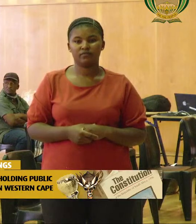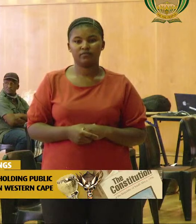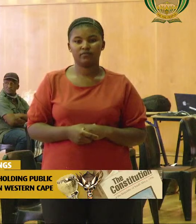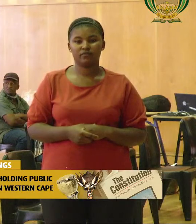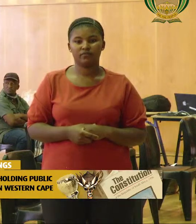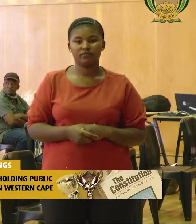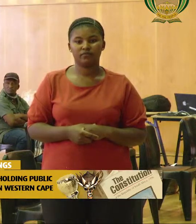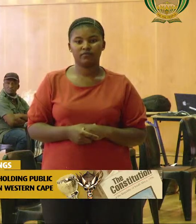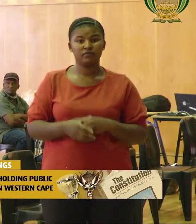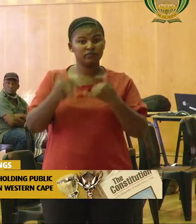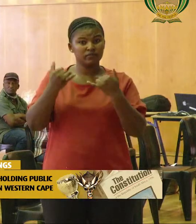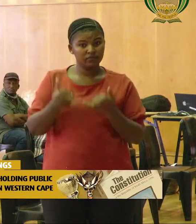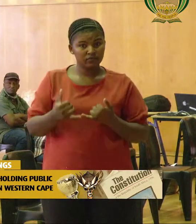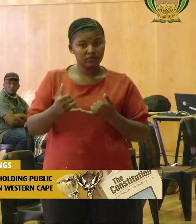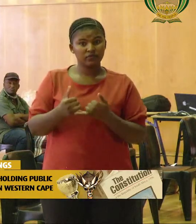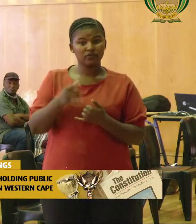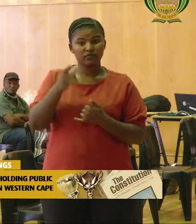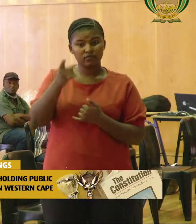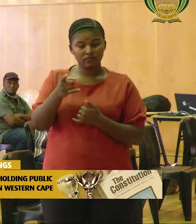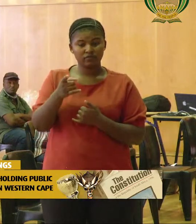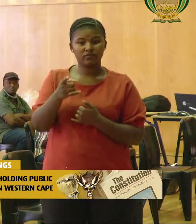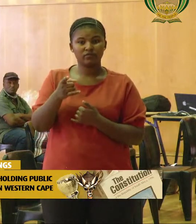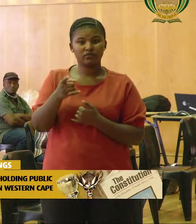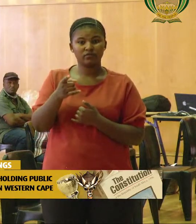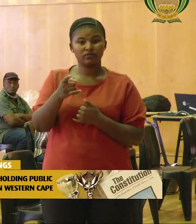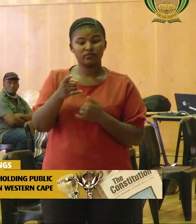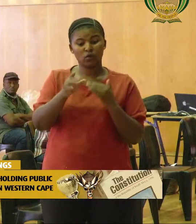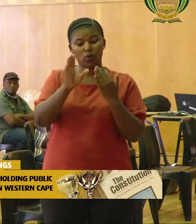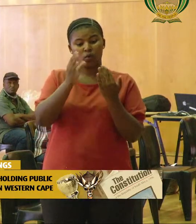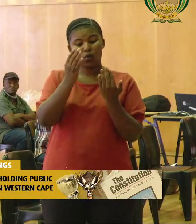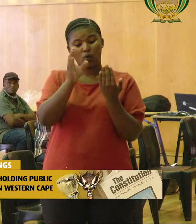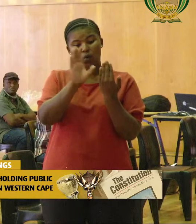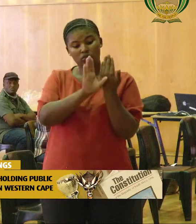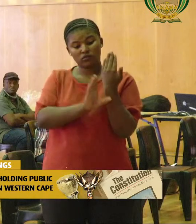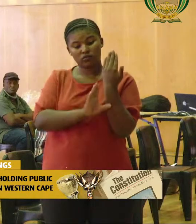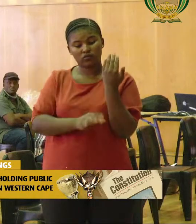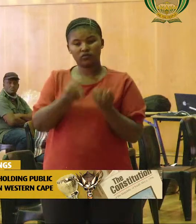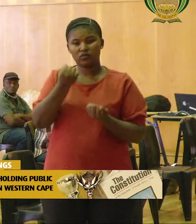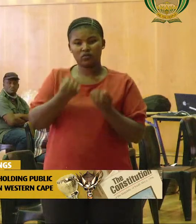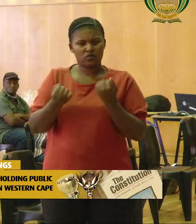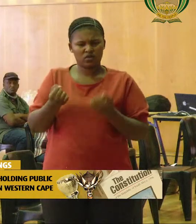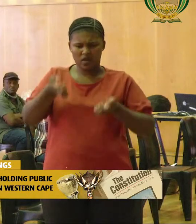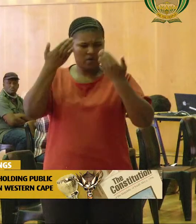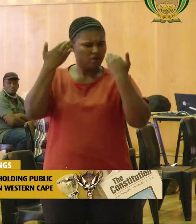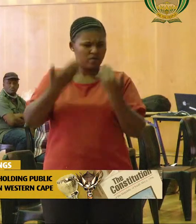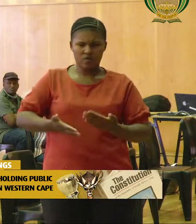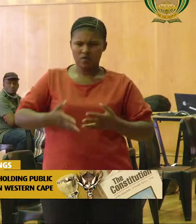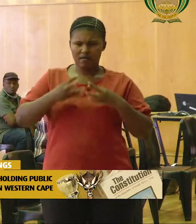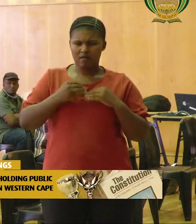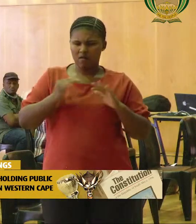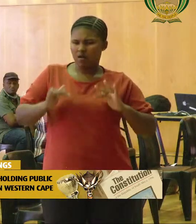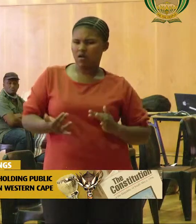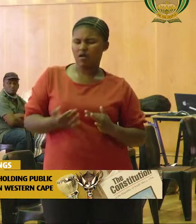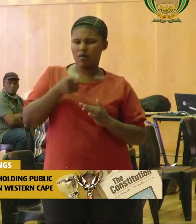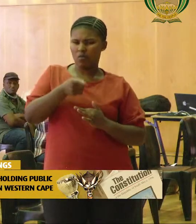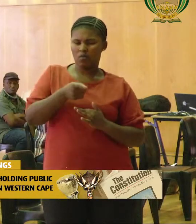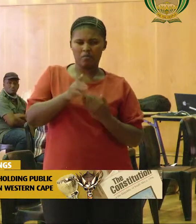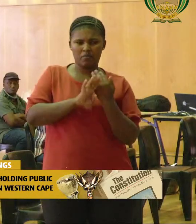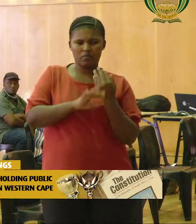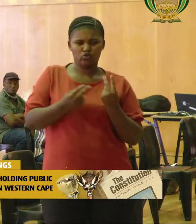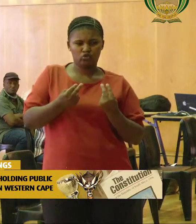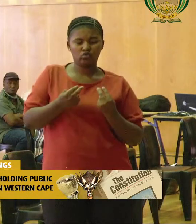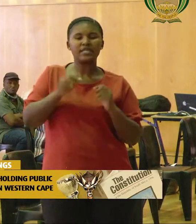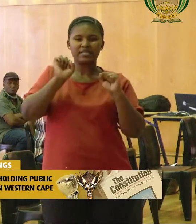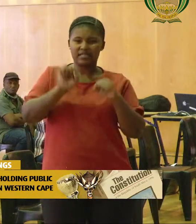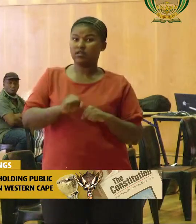even yona i-constitutional court leyo andiyazi bisi-alawa njani ispace esinje. Siyayazi wonke umuntu